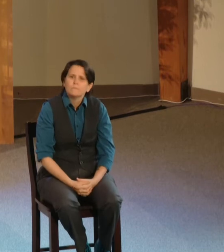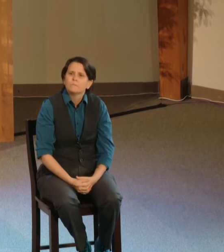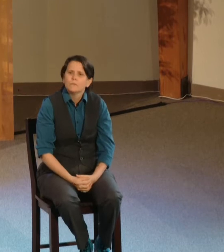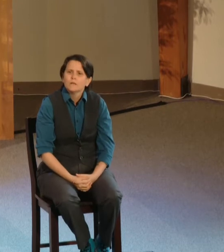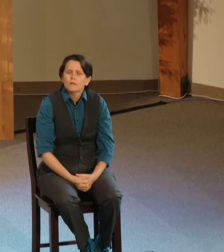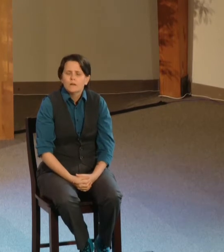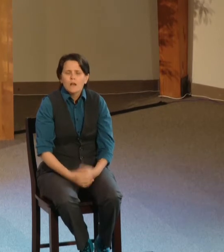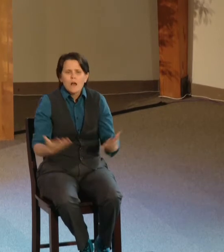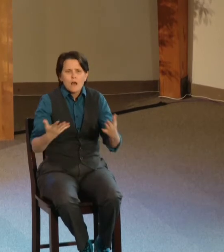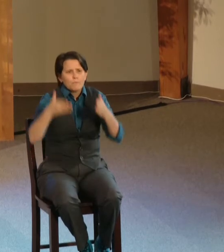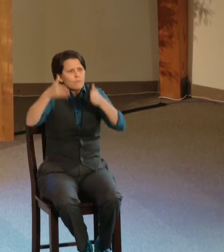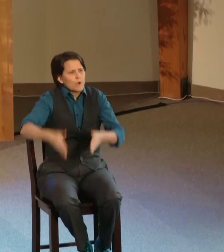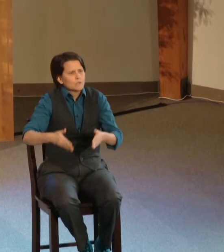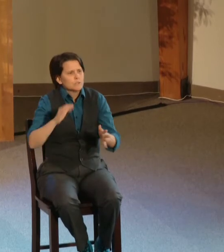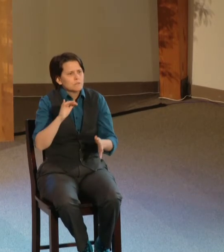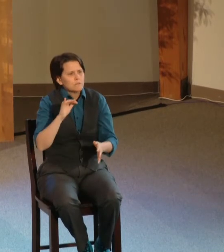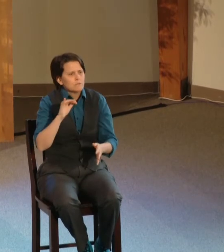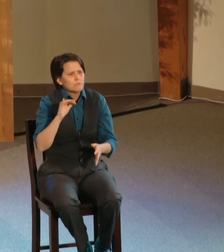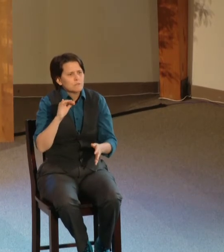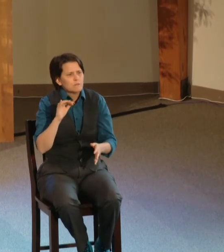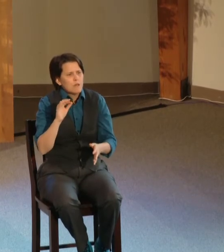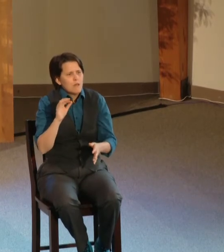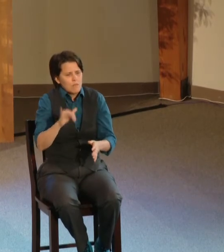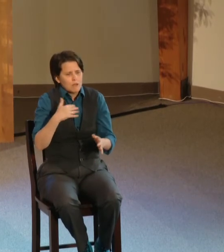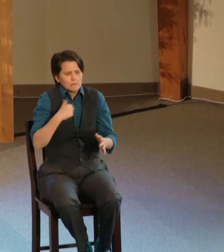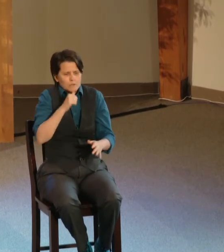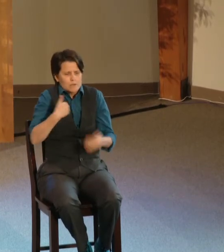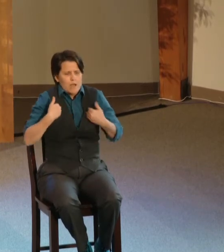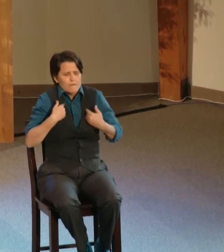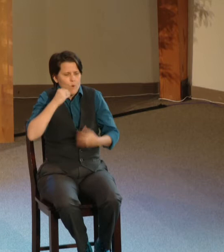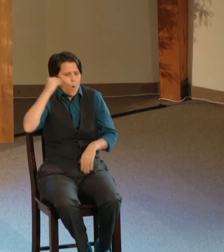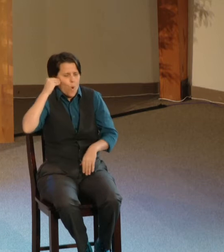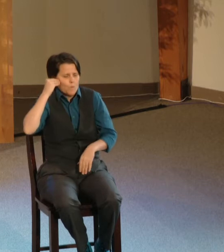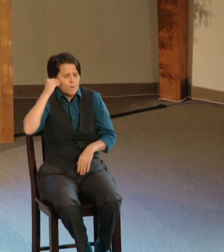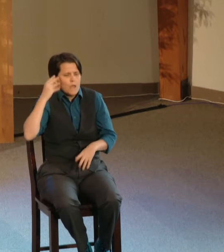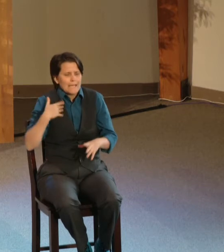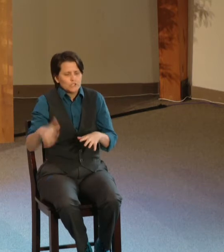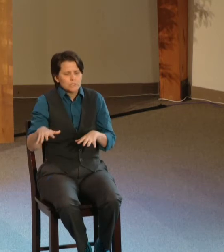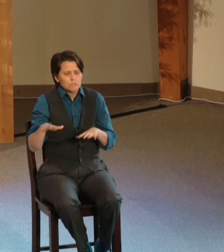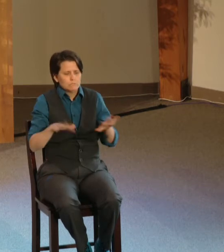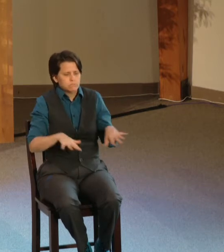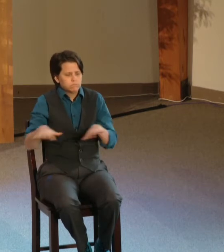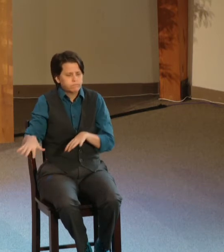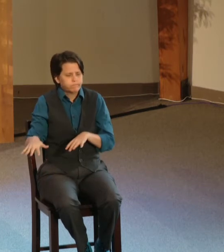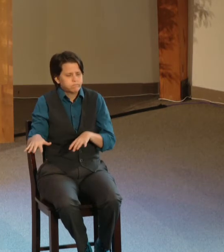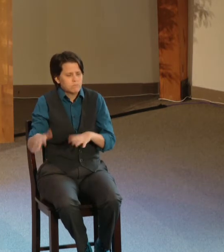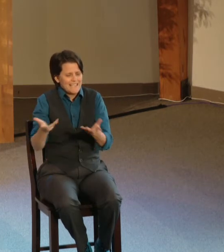when a homeless person simply hangs out at the grounds here and maybe takes a break from the heat by coming